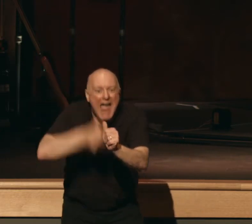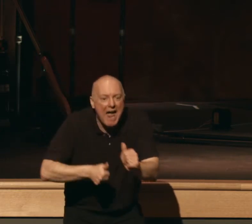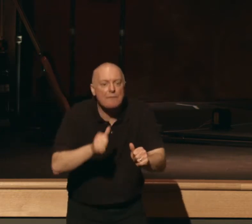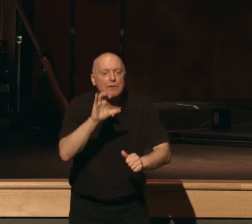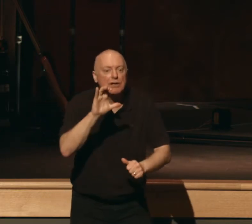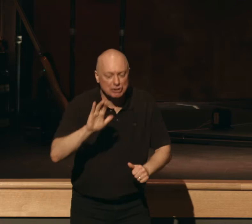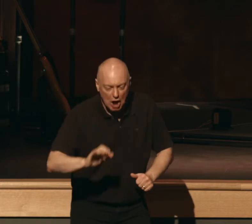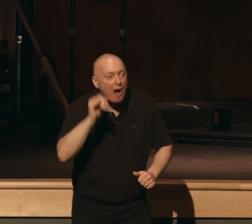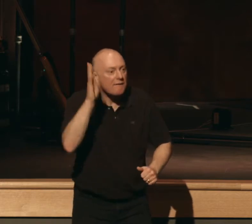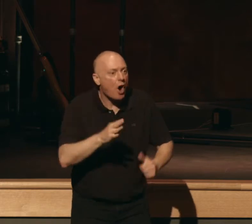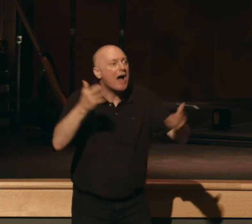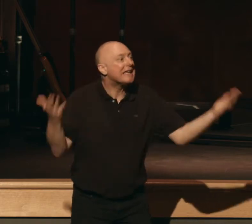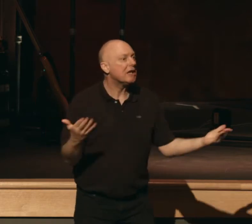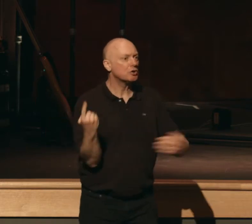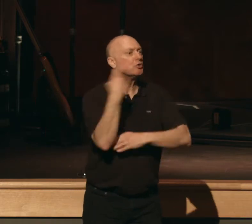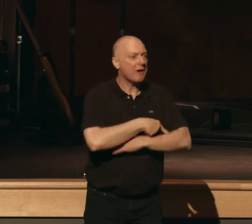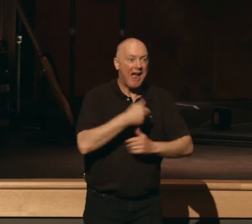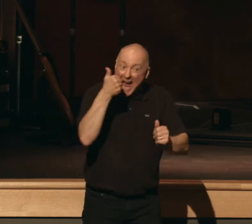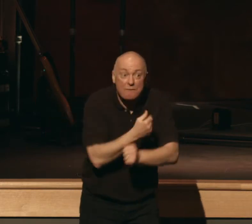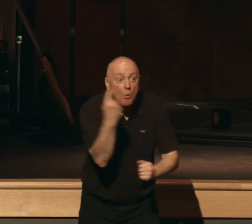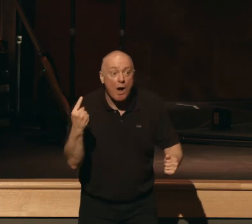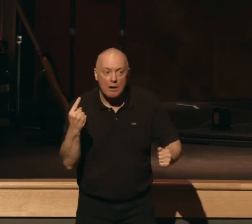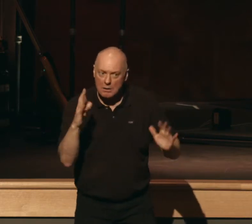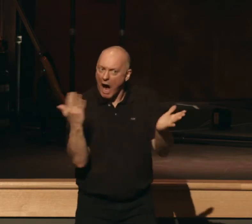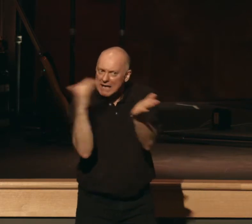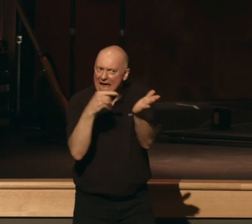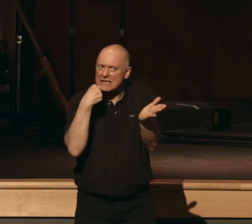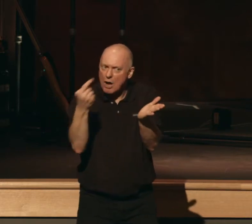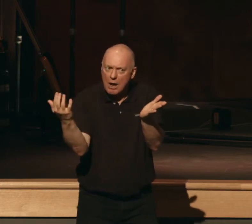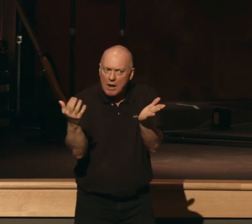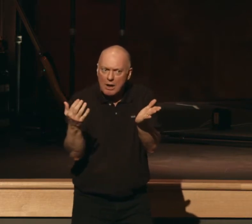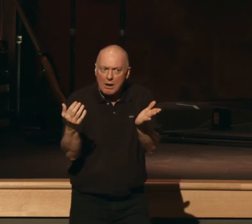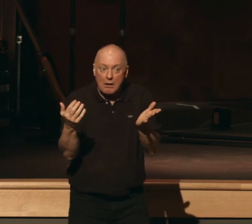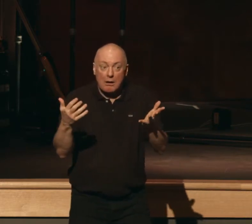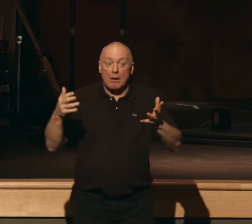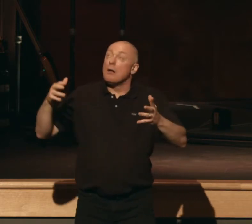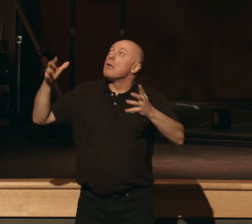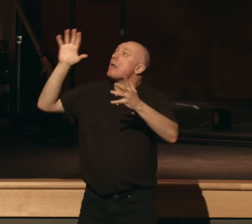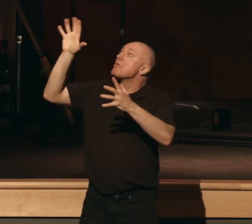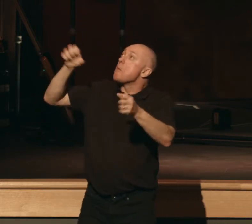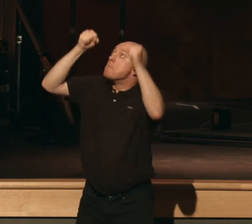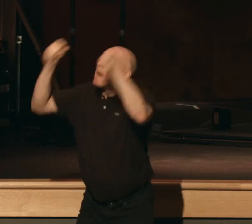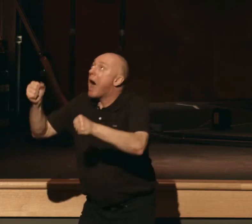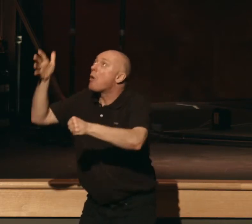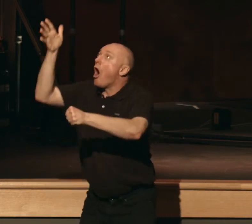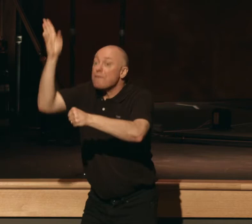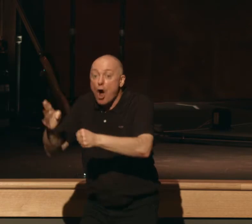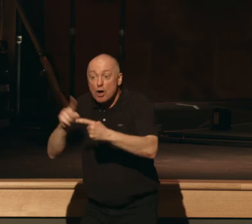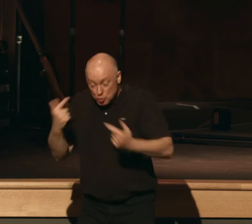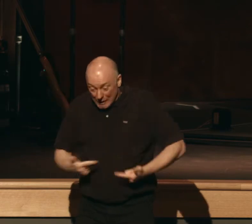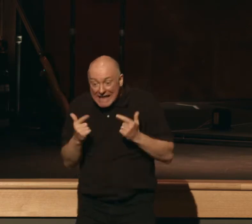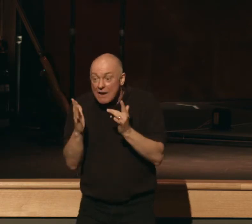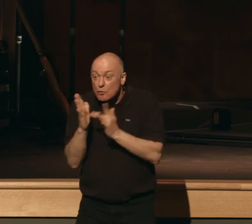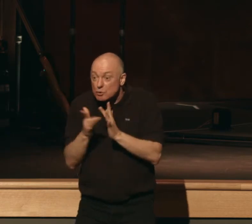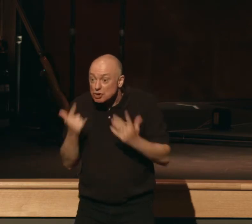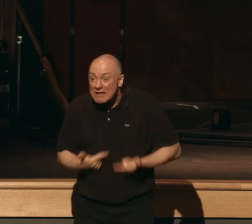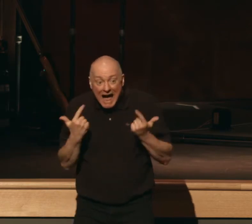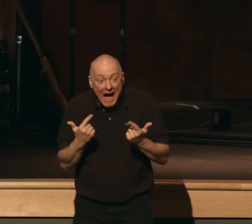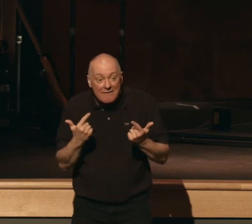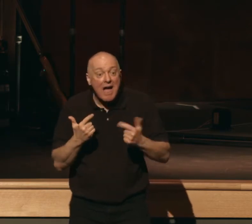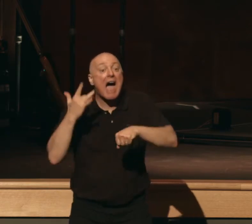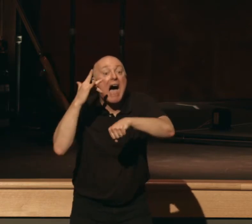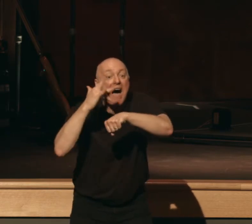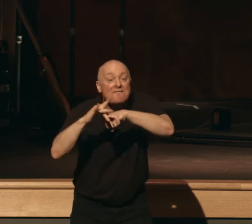single child of God here today. Let me repeat that. The immeasurable power of God to live the Christian life